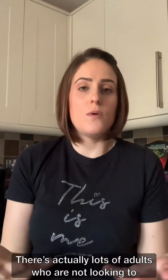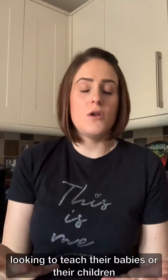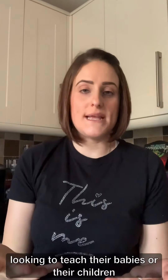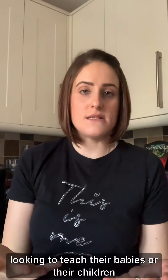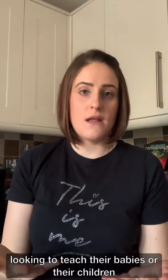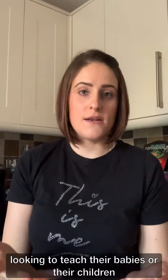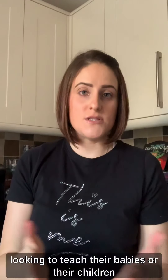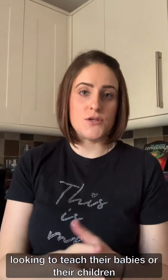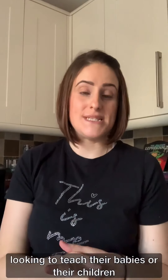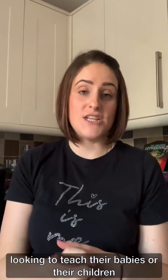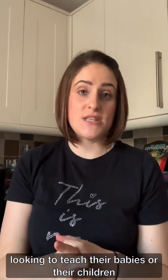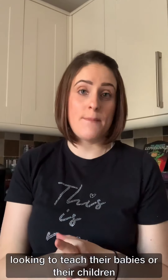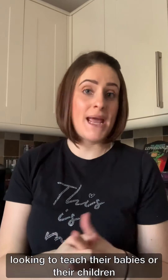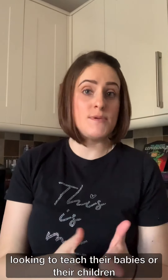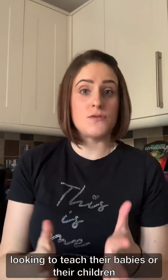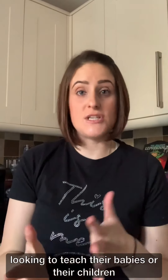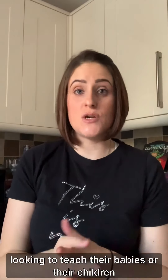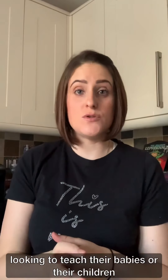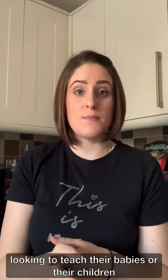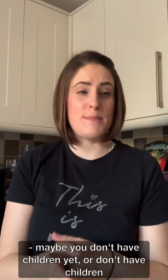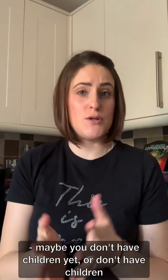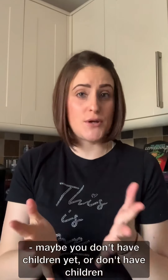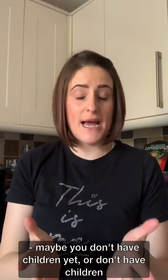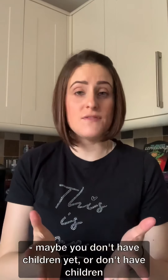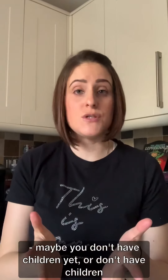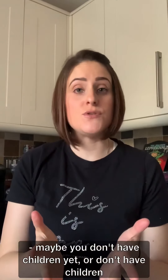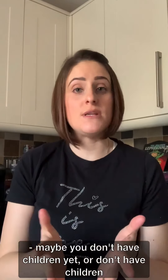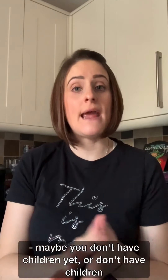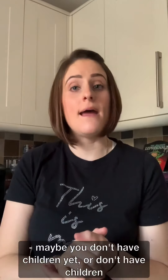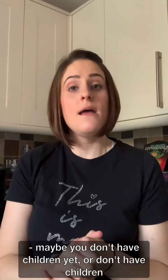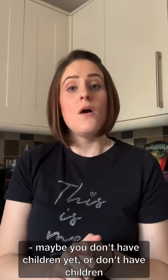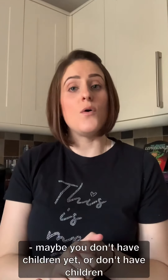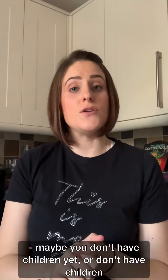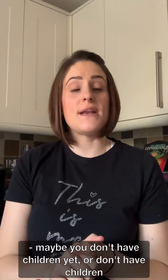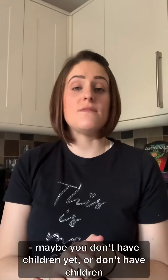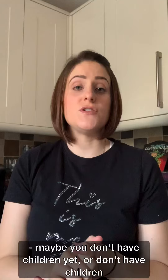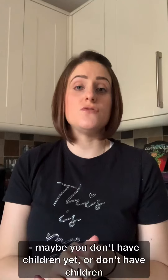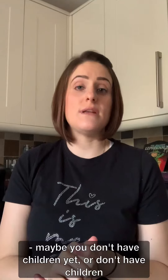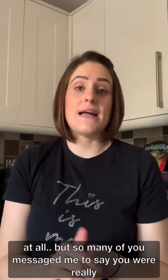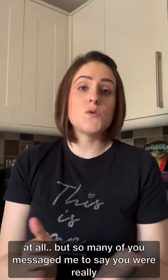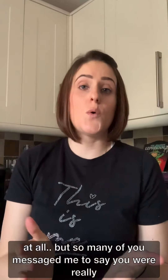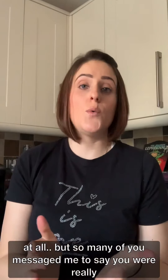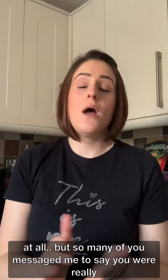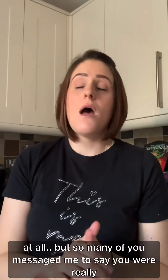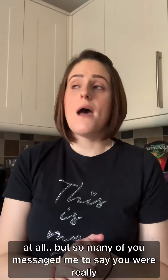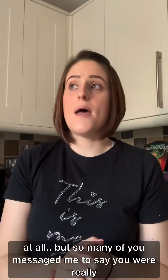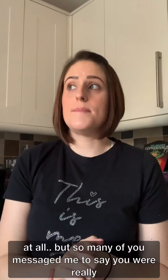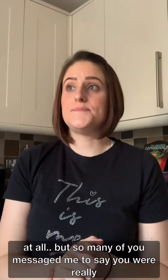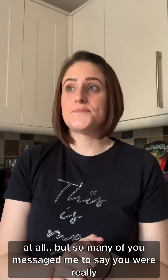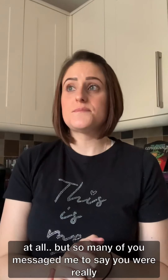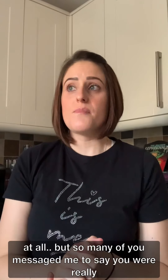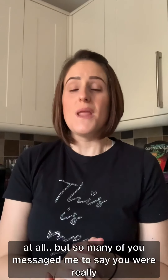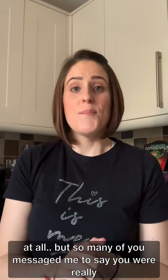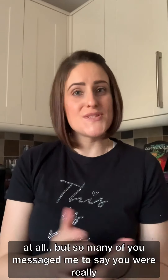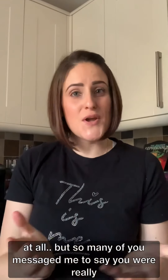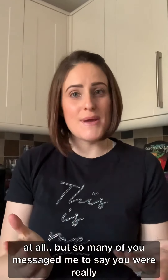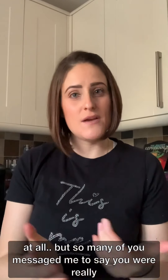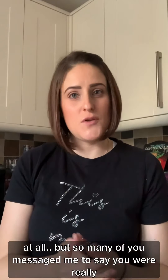looking to learn to teach their babies or their children maybe you don't have children yet or you don't have children at all um but so many of you